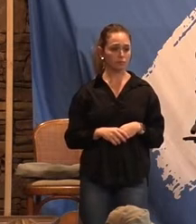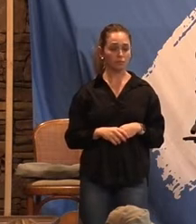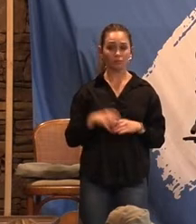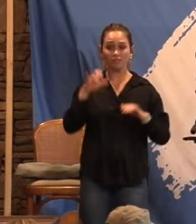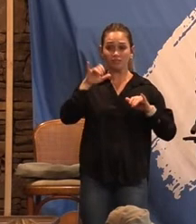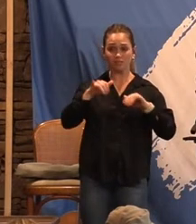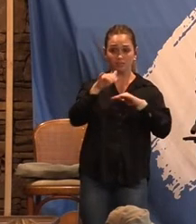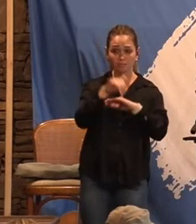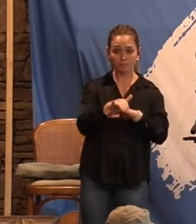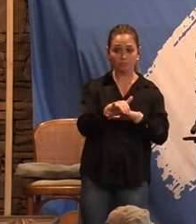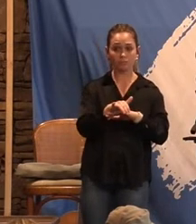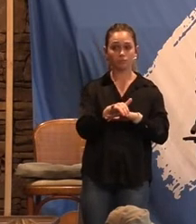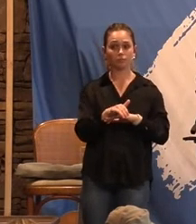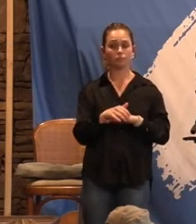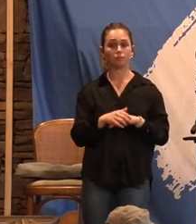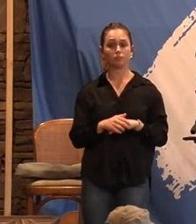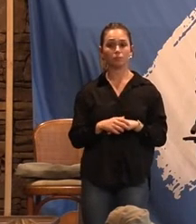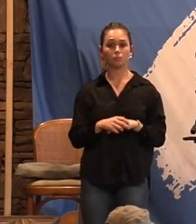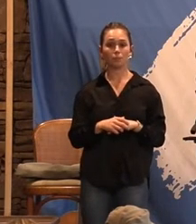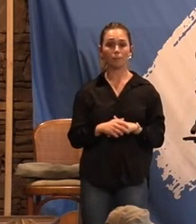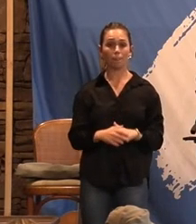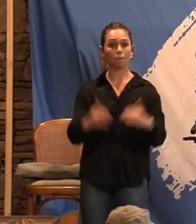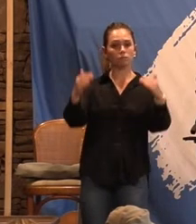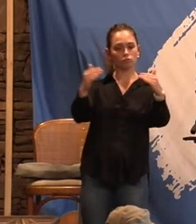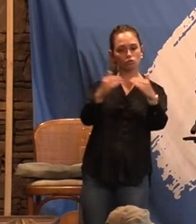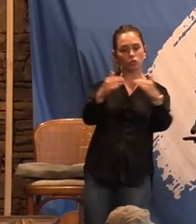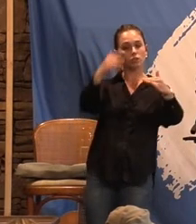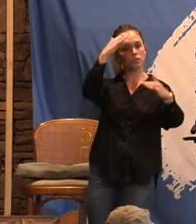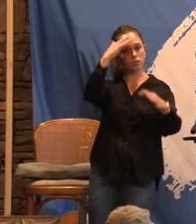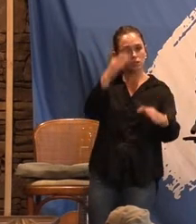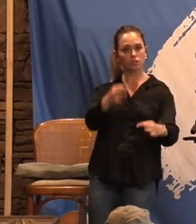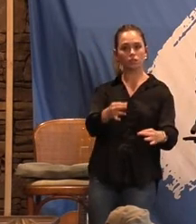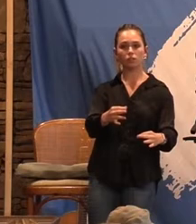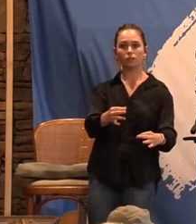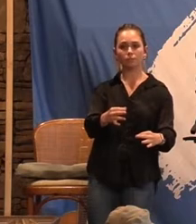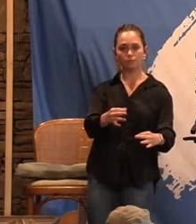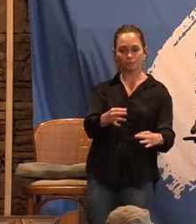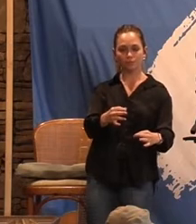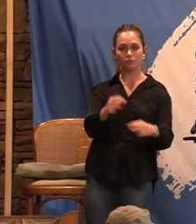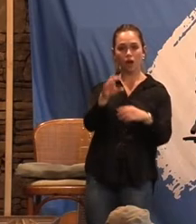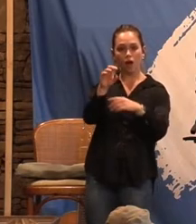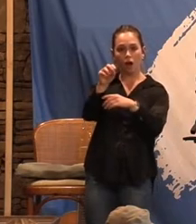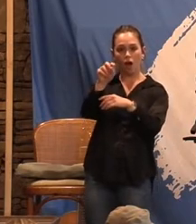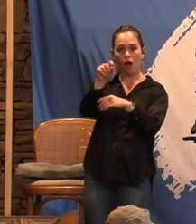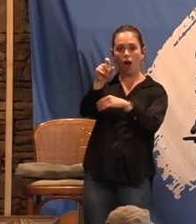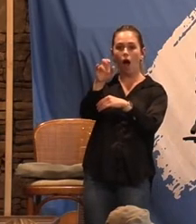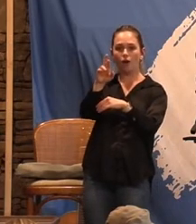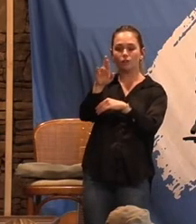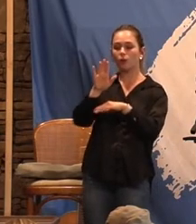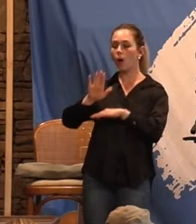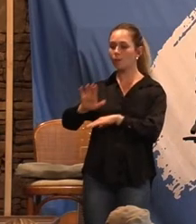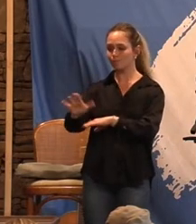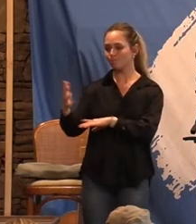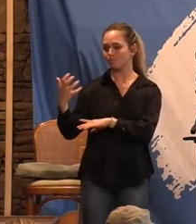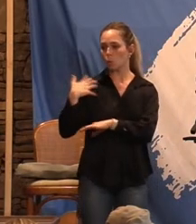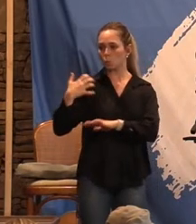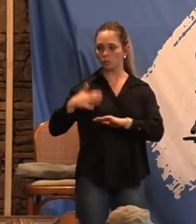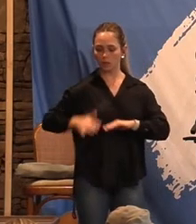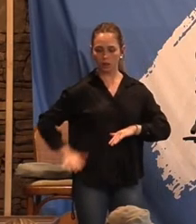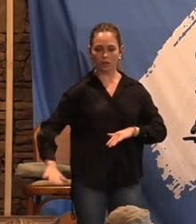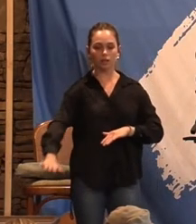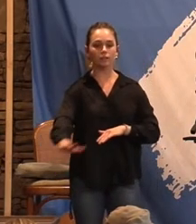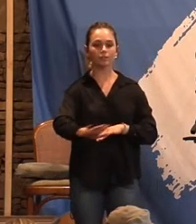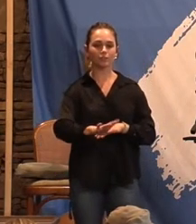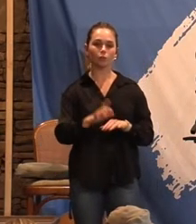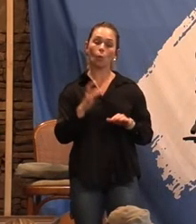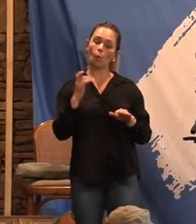That night, justice decided that Ottar owned the land,